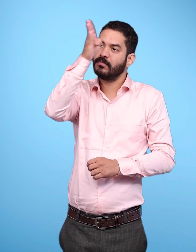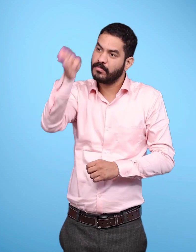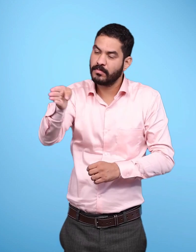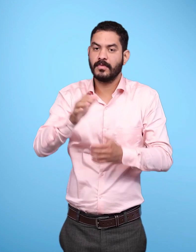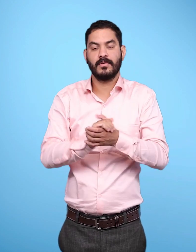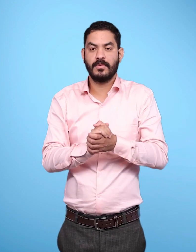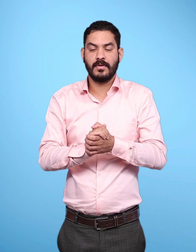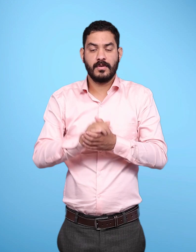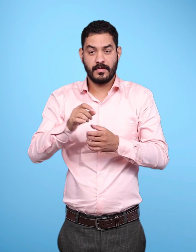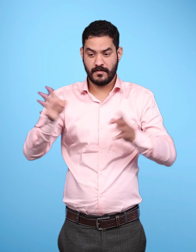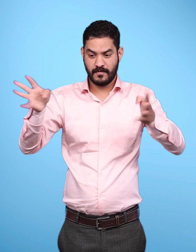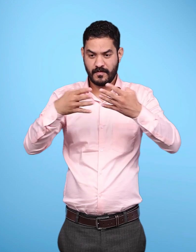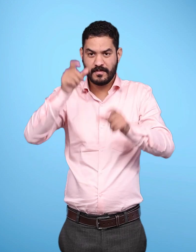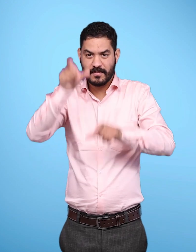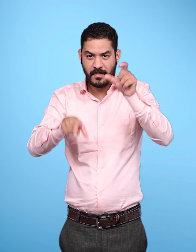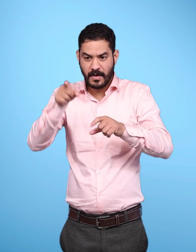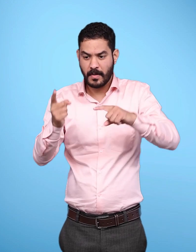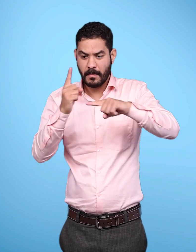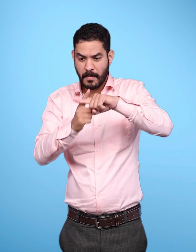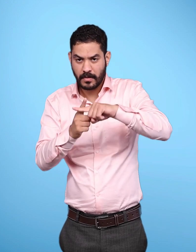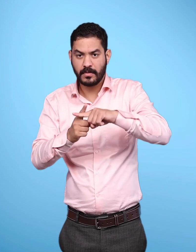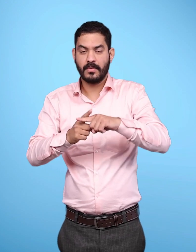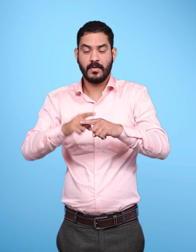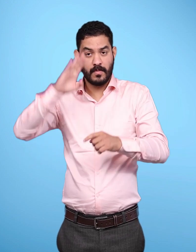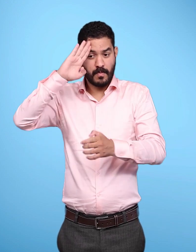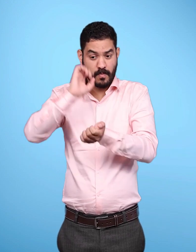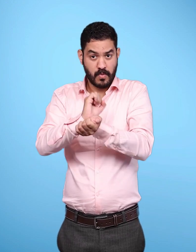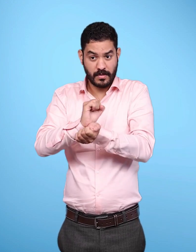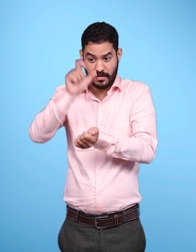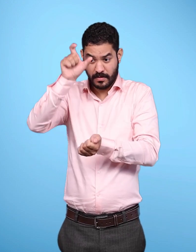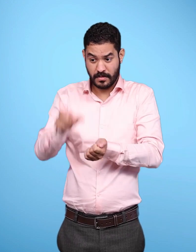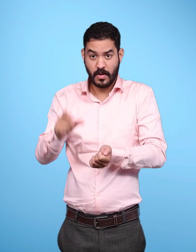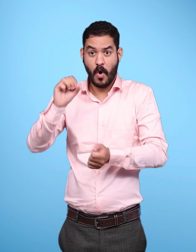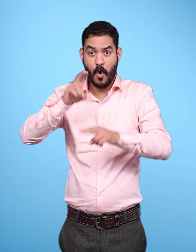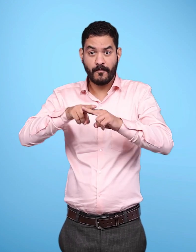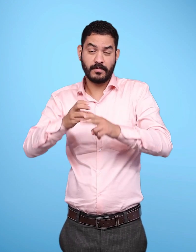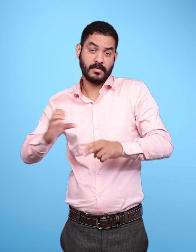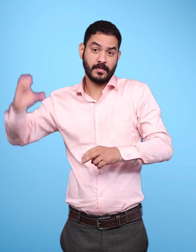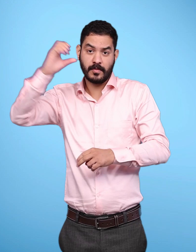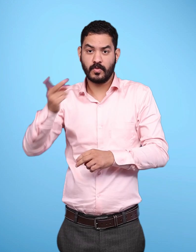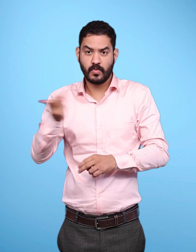gatemen accused him of theft, and the chief police officer was rather rude.